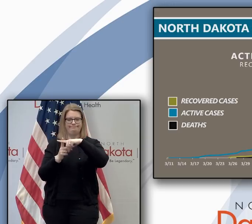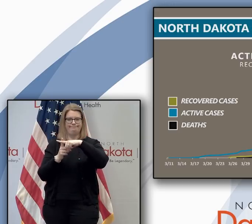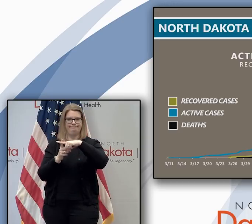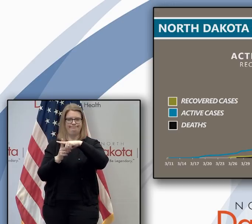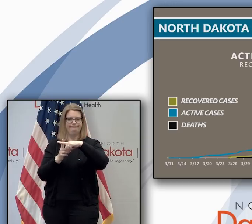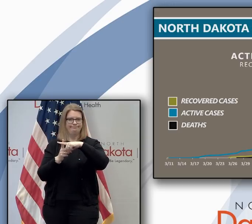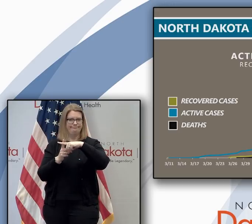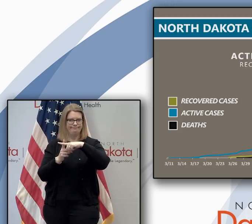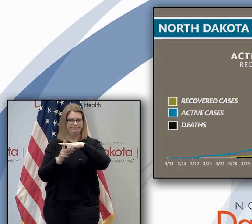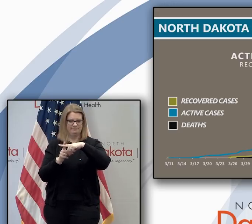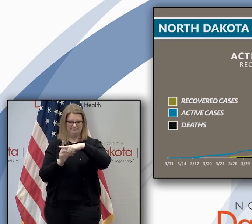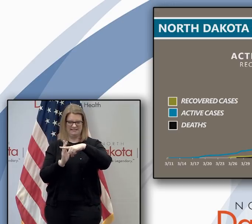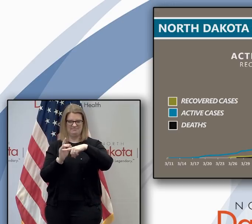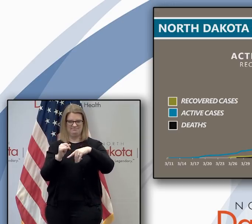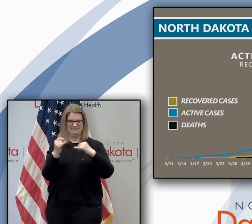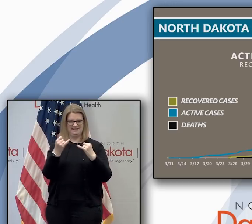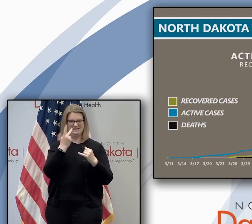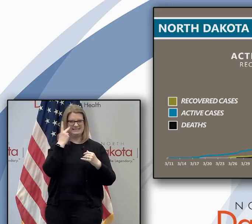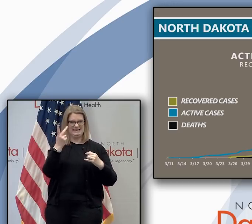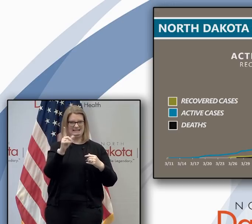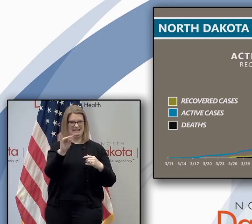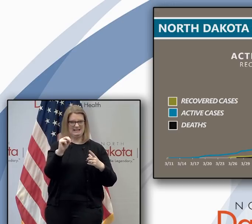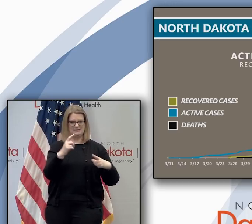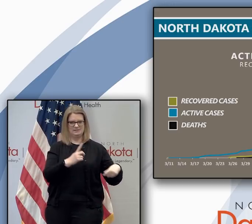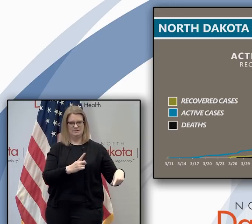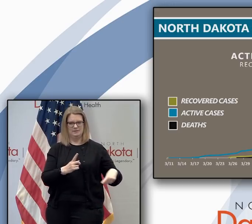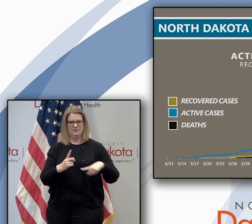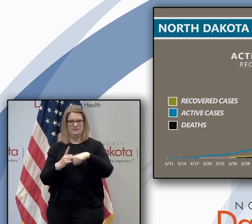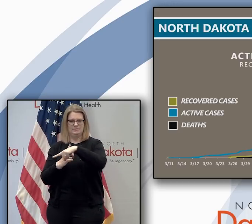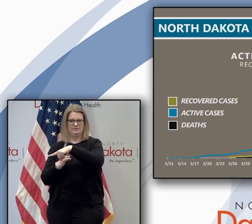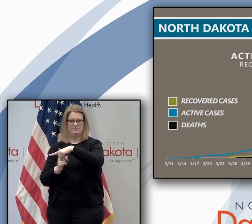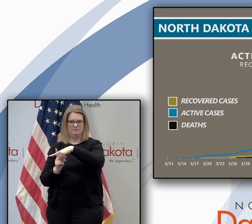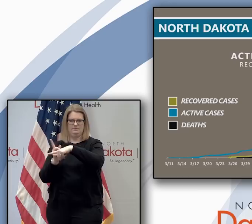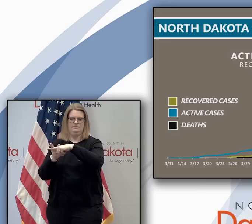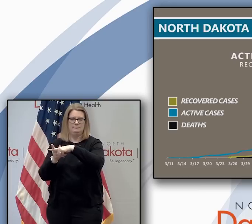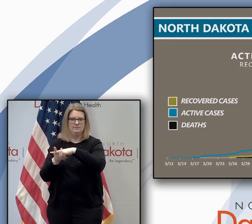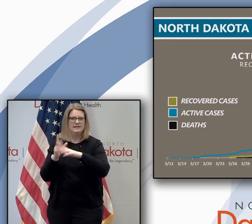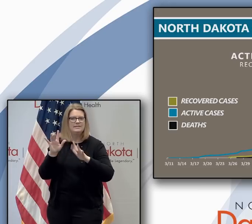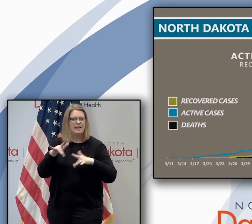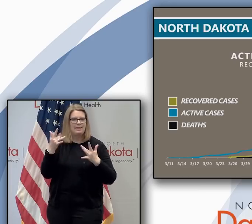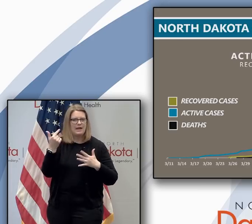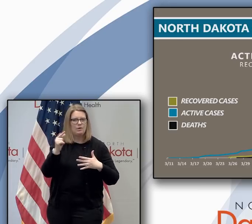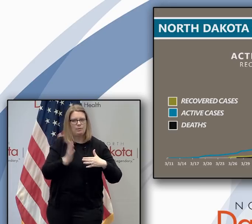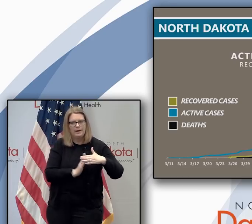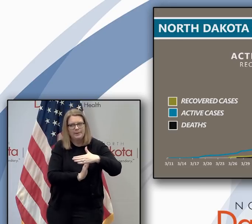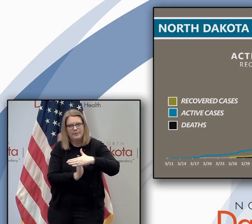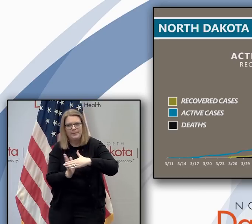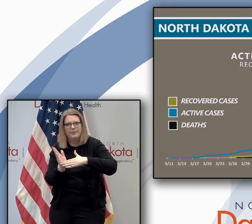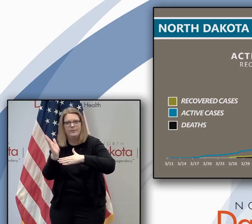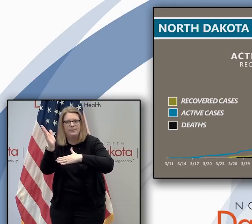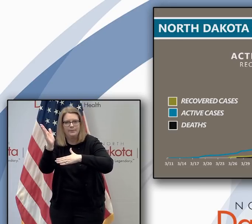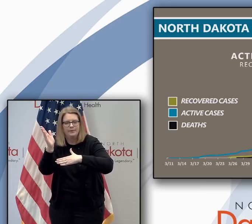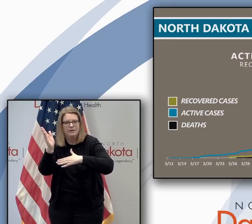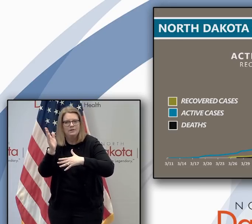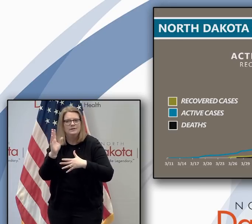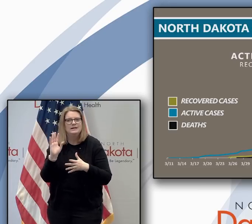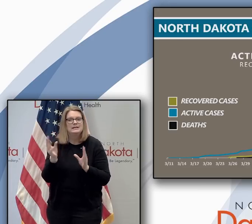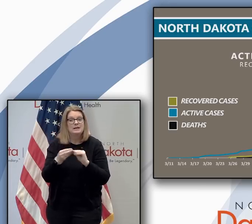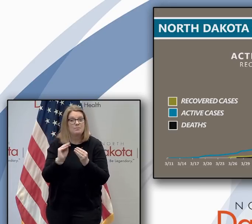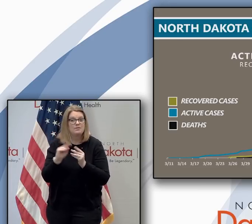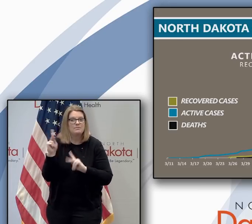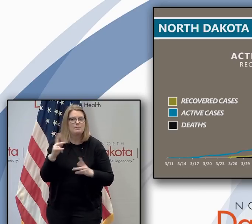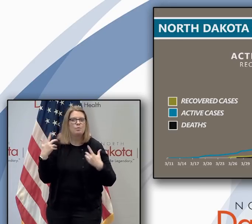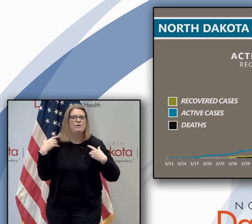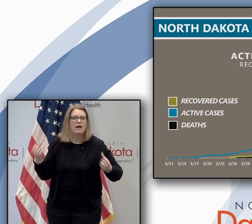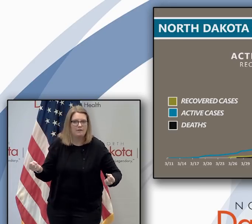this is exactly what you'd want to see on a chart like this. The light green line heading upward is the number of people who've